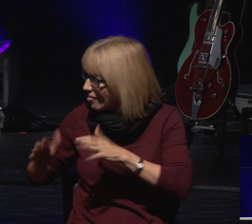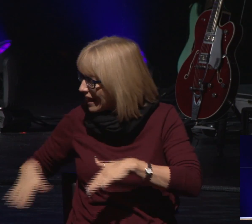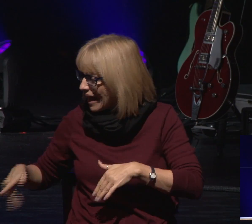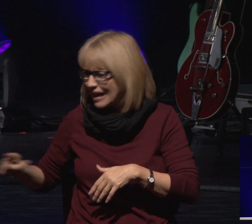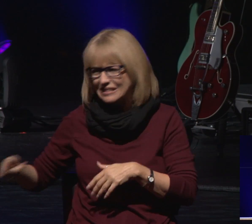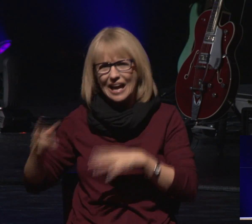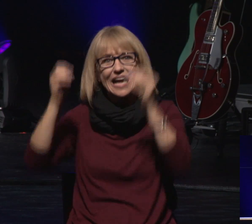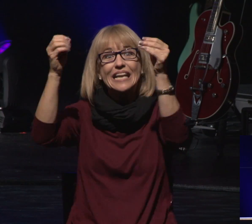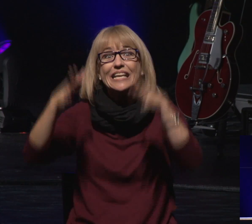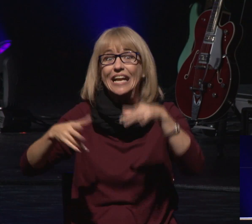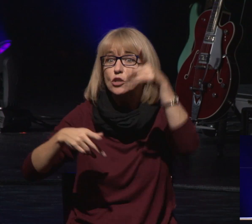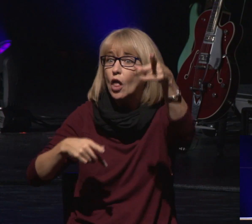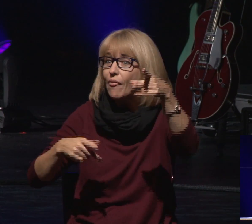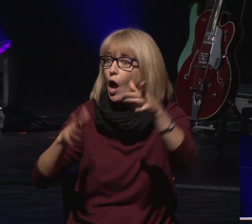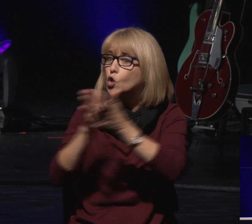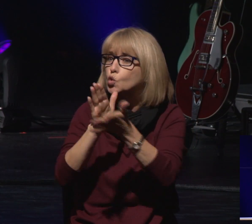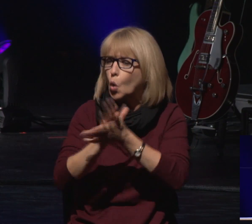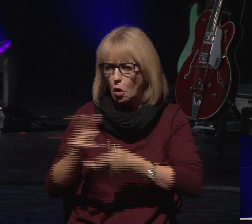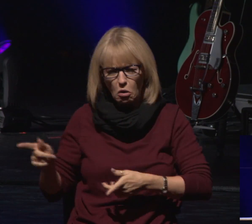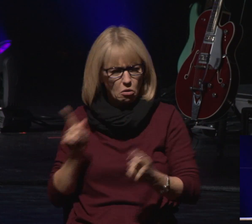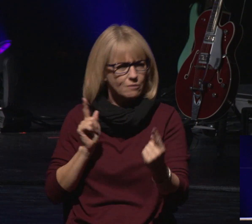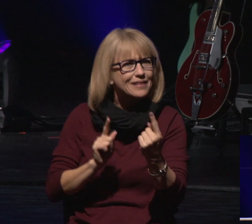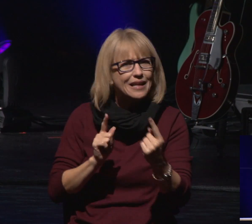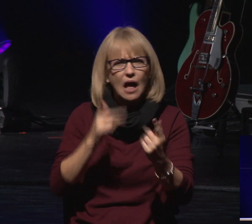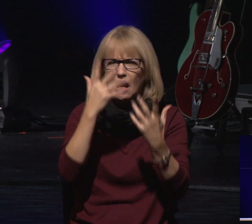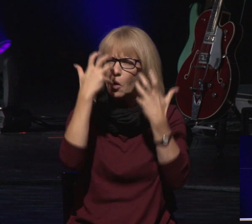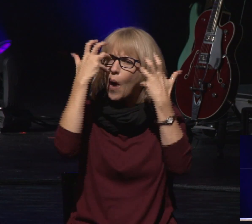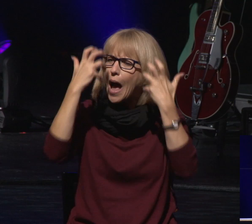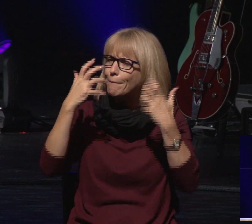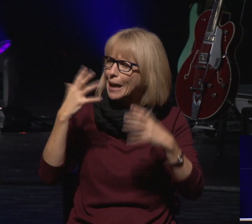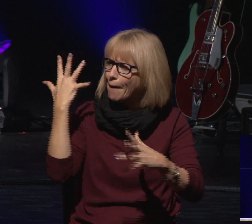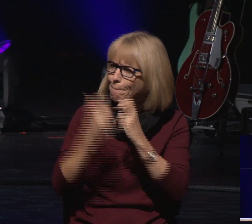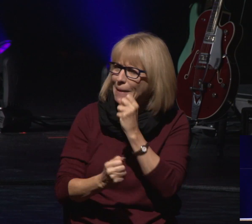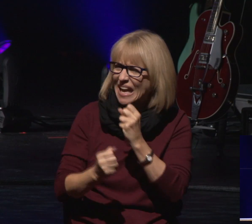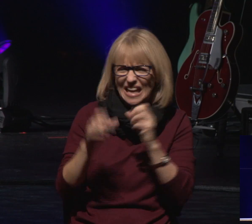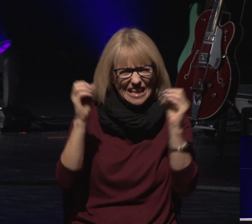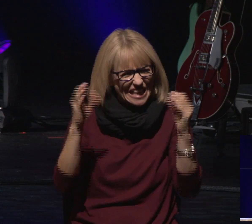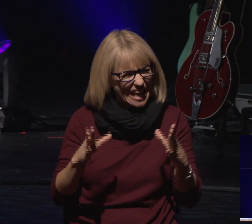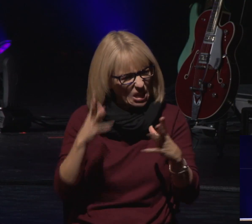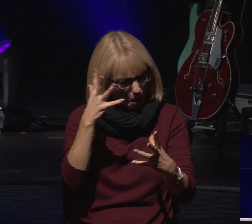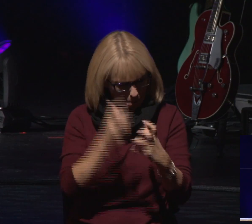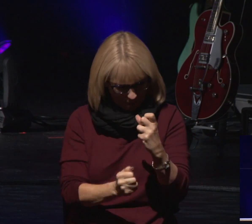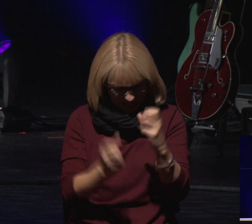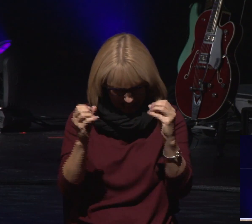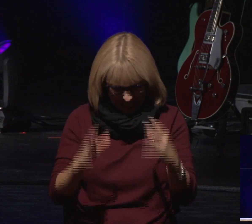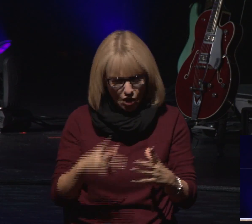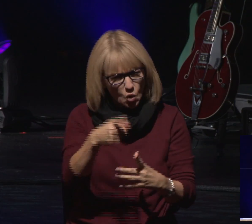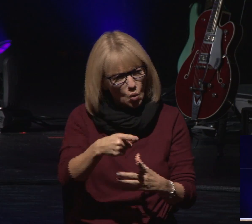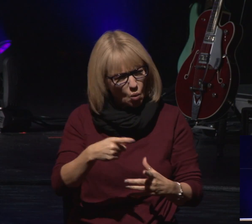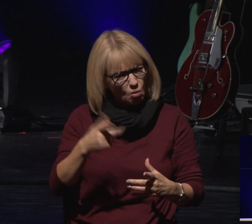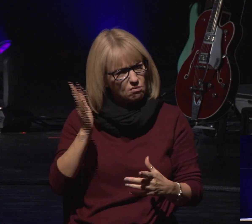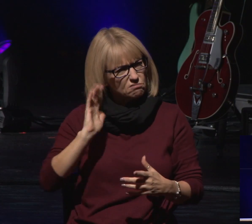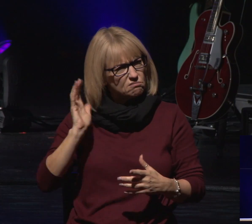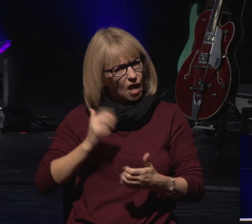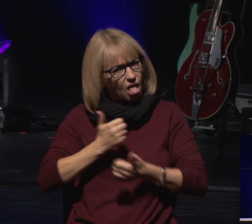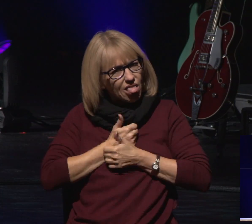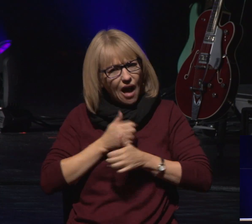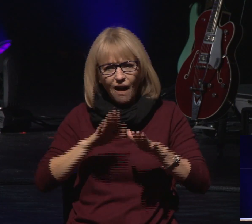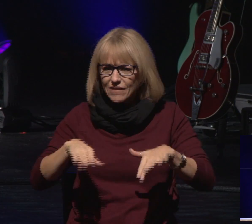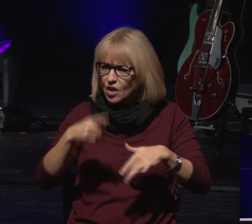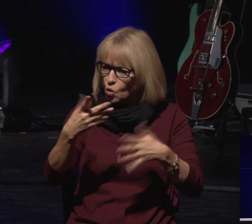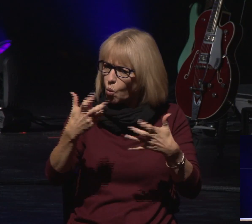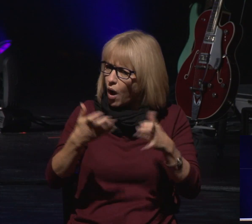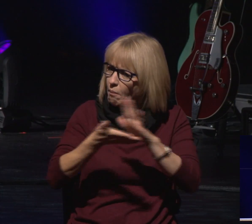angry. And I thought, how sad, because you went into teaching and education because you loved kids. And something happened through